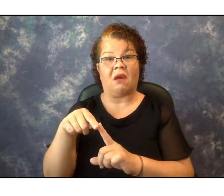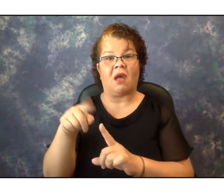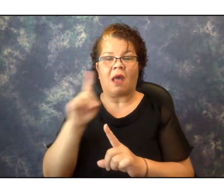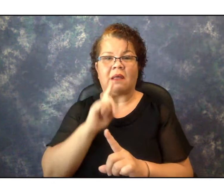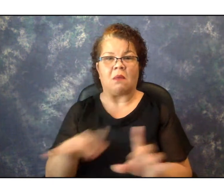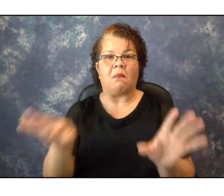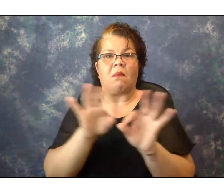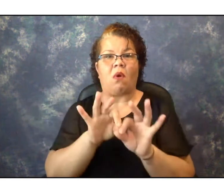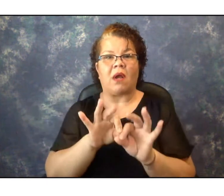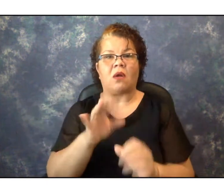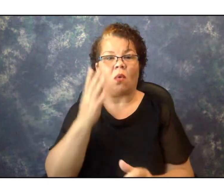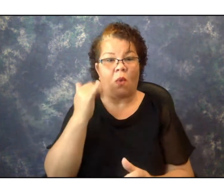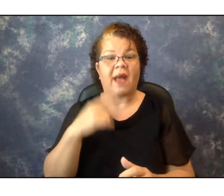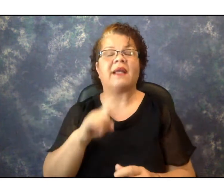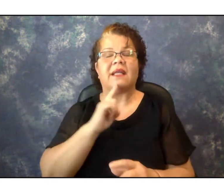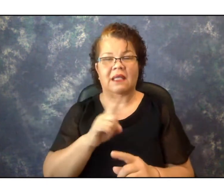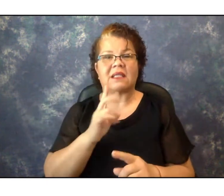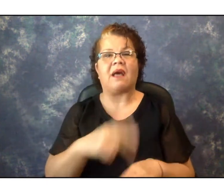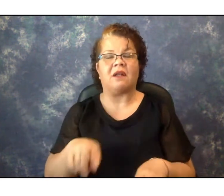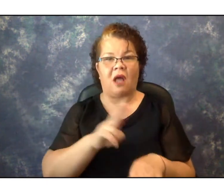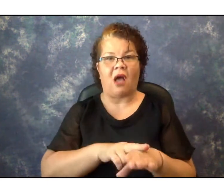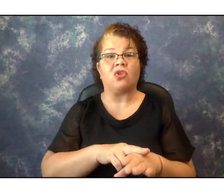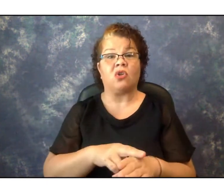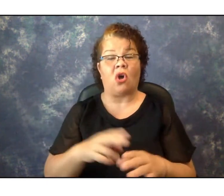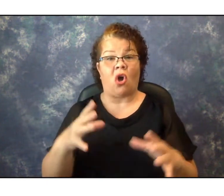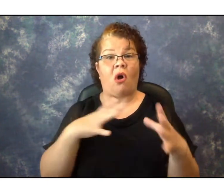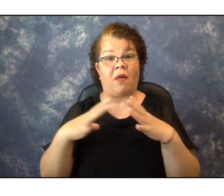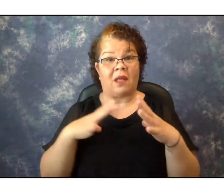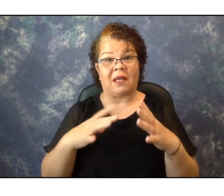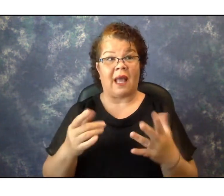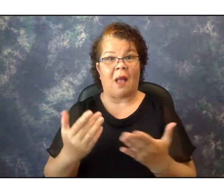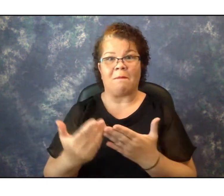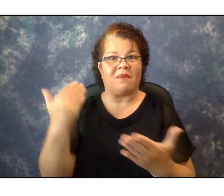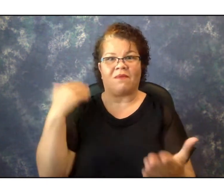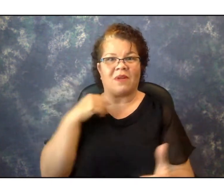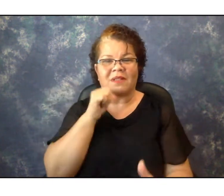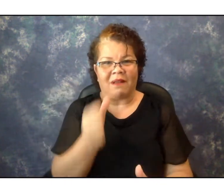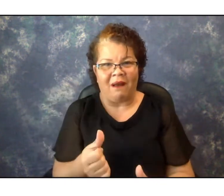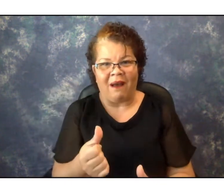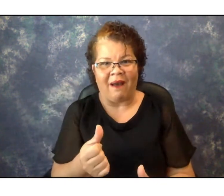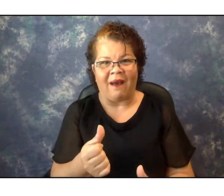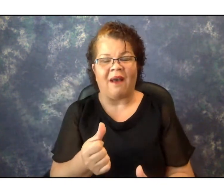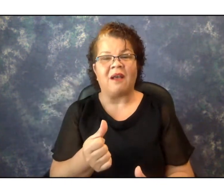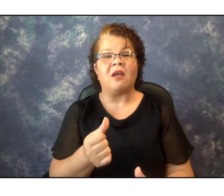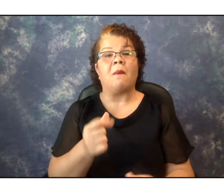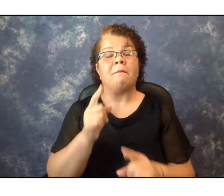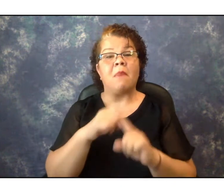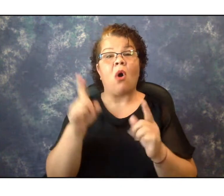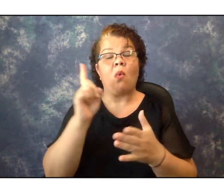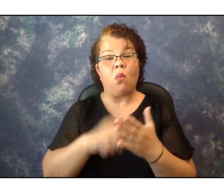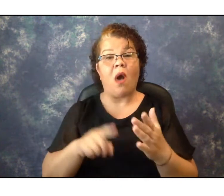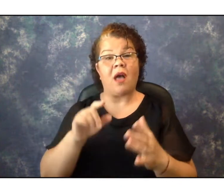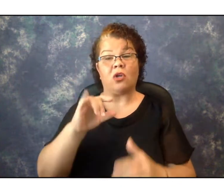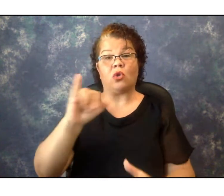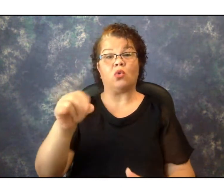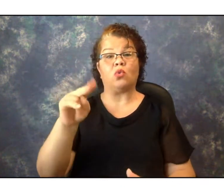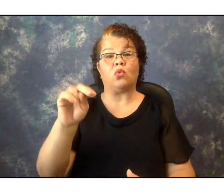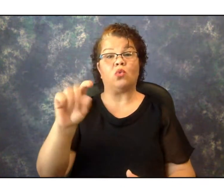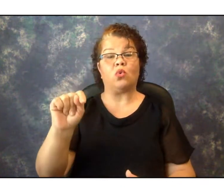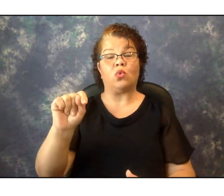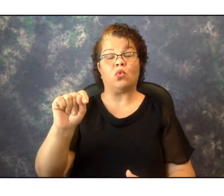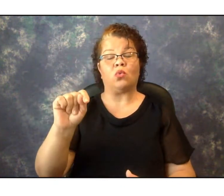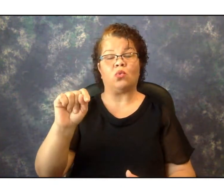is this kind of interesting moment we're in. I meant to say that earlier. But what Juneteenth caused for me to think about is the way that not